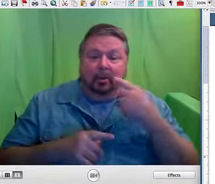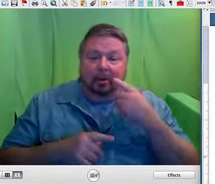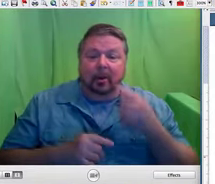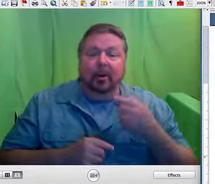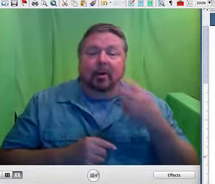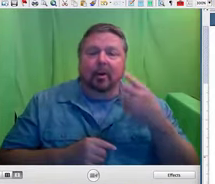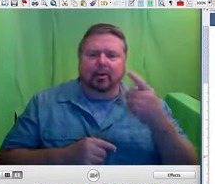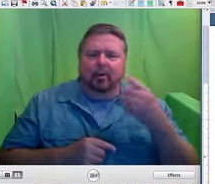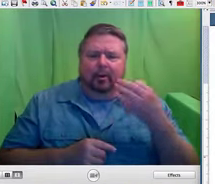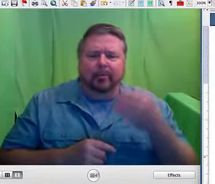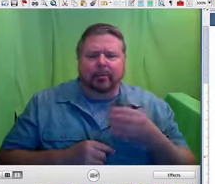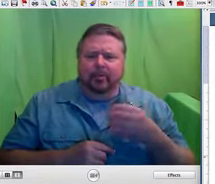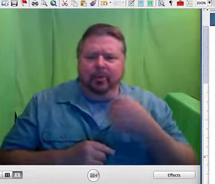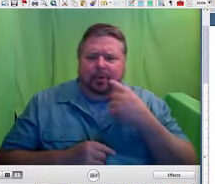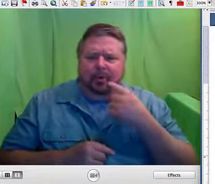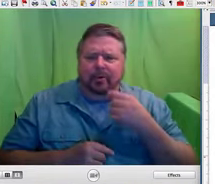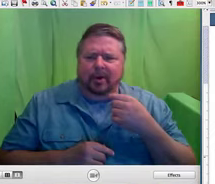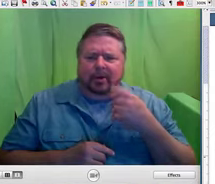door,